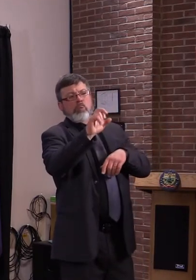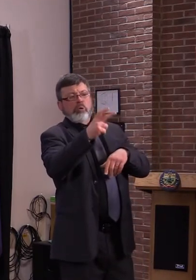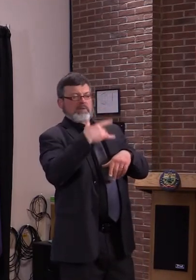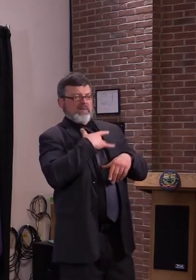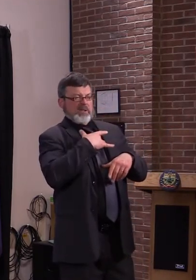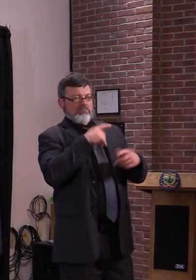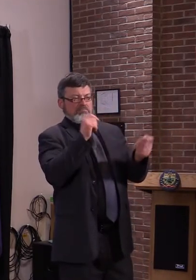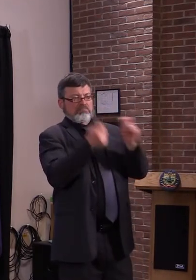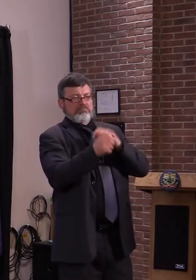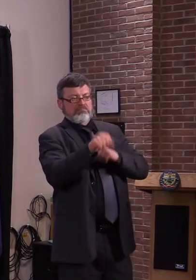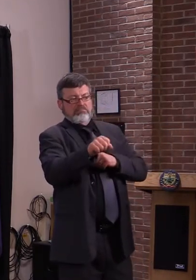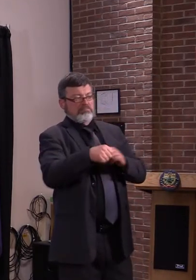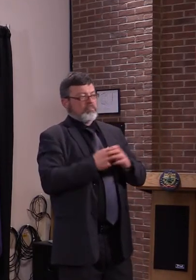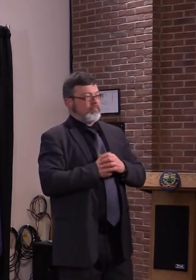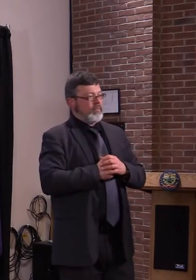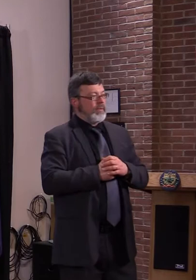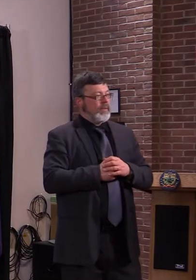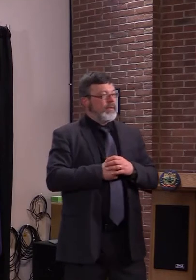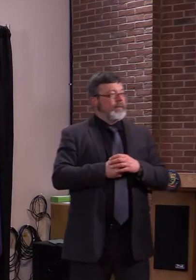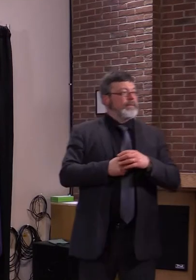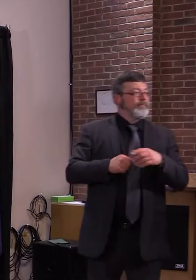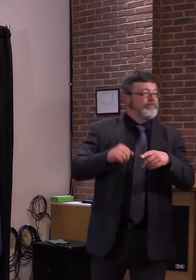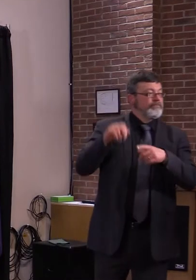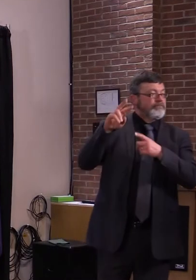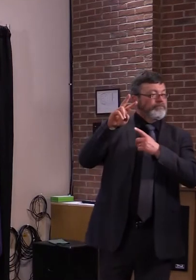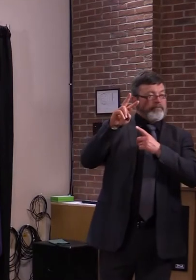Guy Page, Vermont Daily Chronicle.